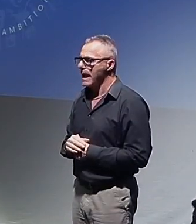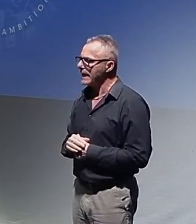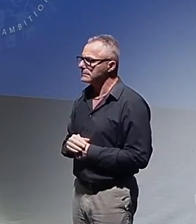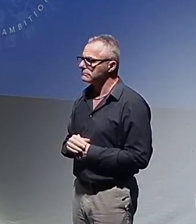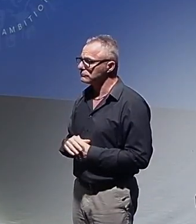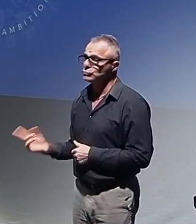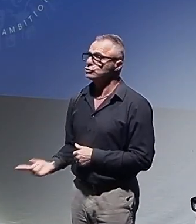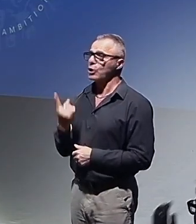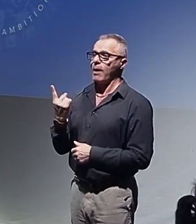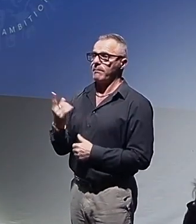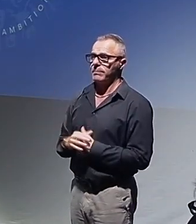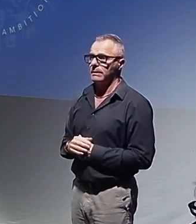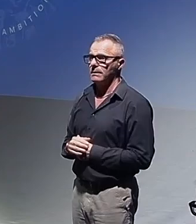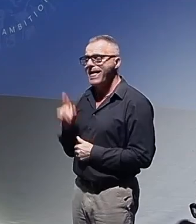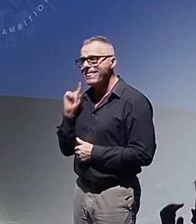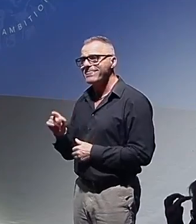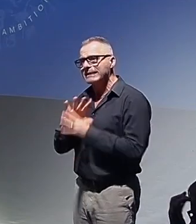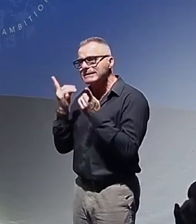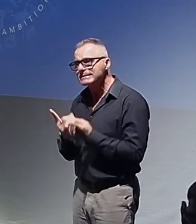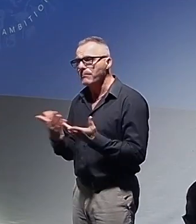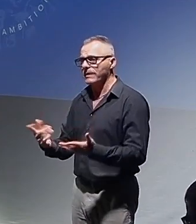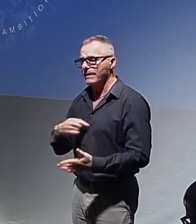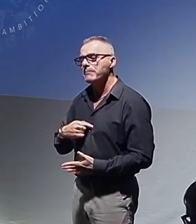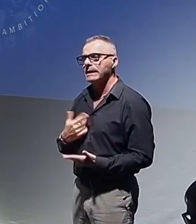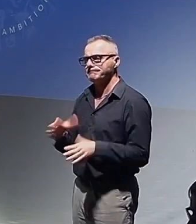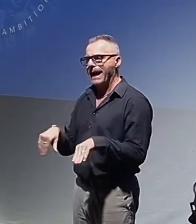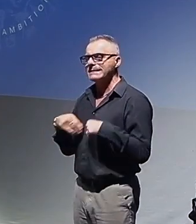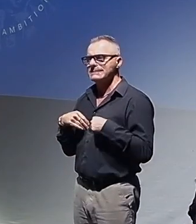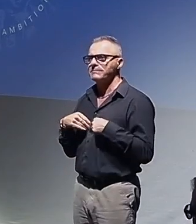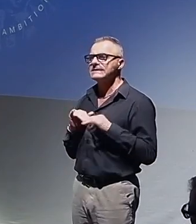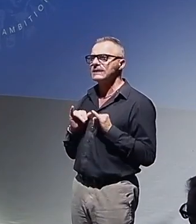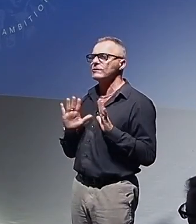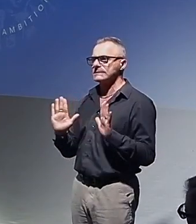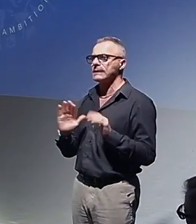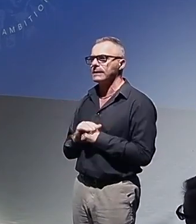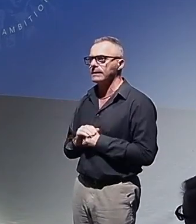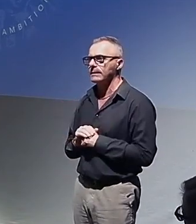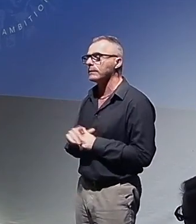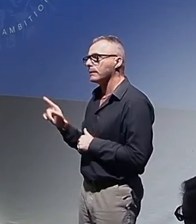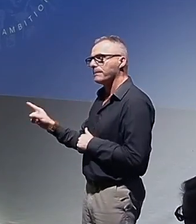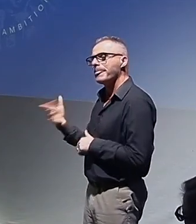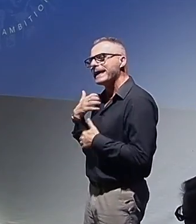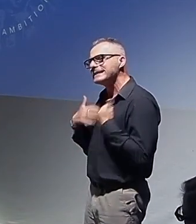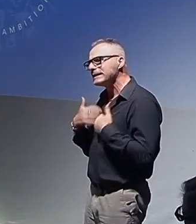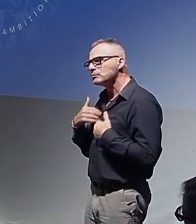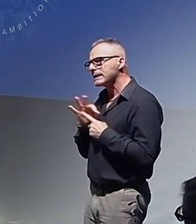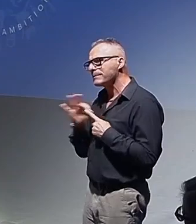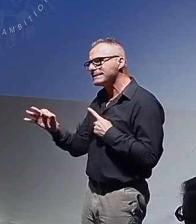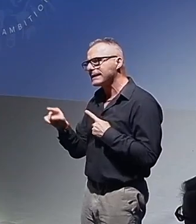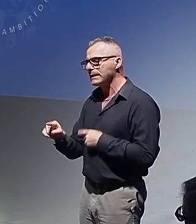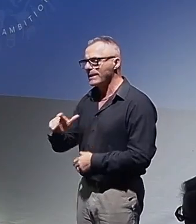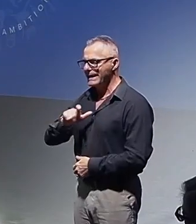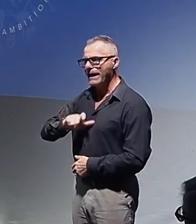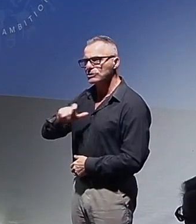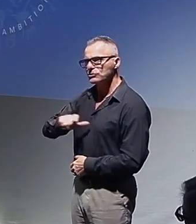up. That's something that I really take serious. I think it's interesting. It's interesting particularly with